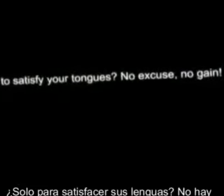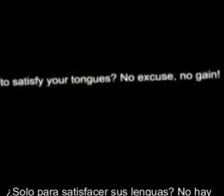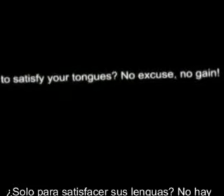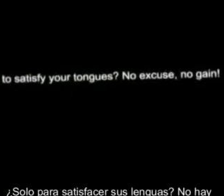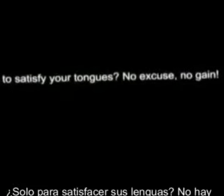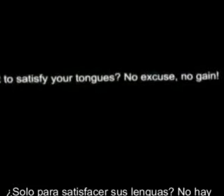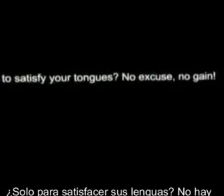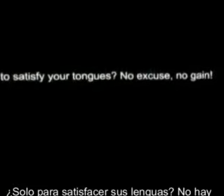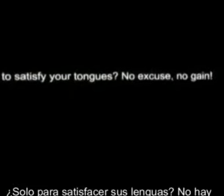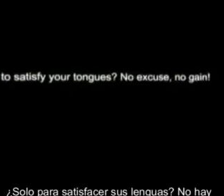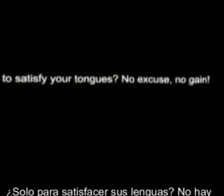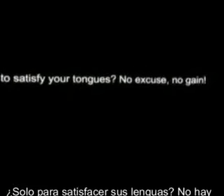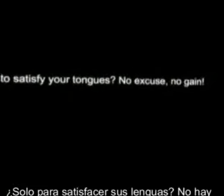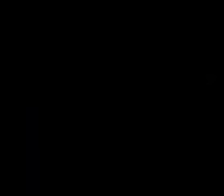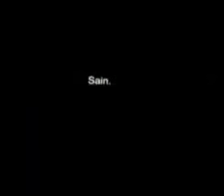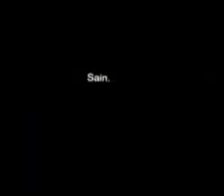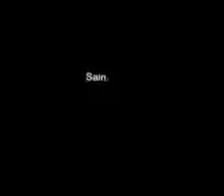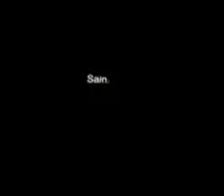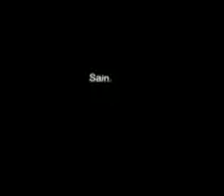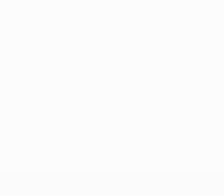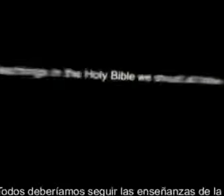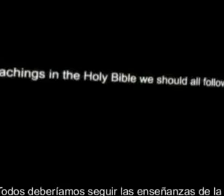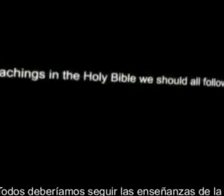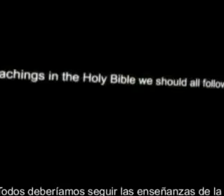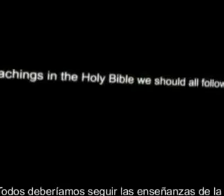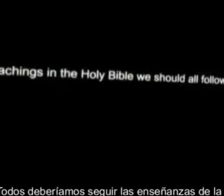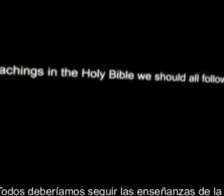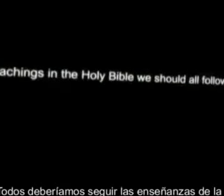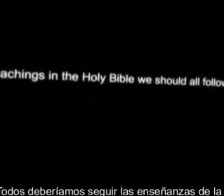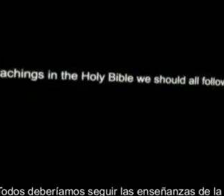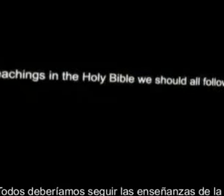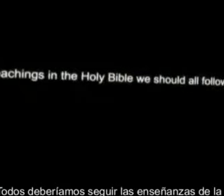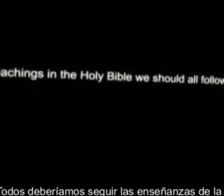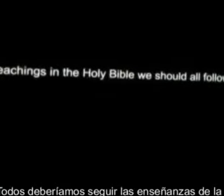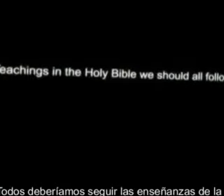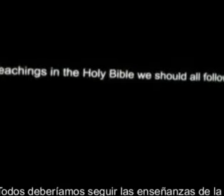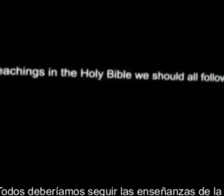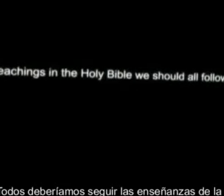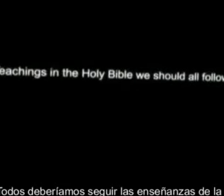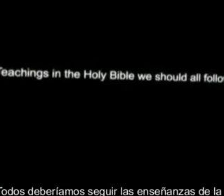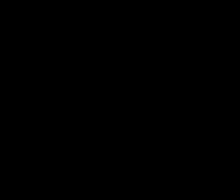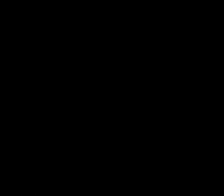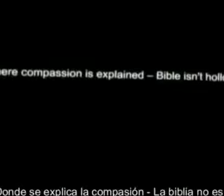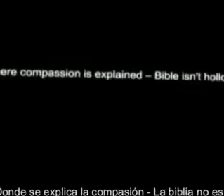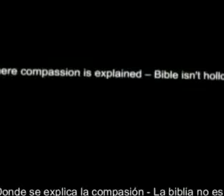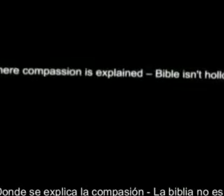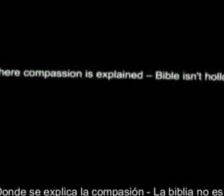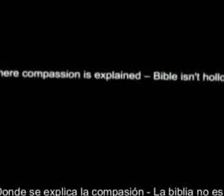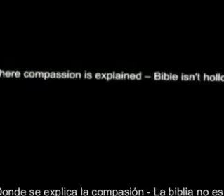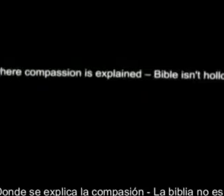tongues, no excuse, no gain. Sane teachings in the Holy Bible, we should all follow, where confession is